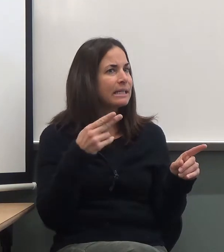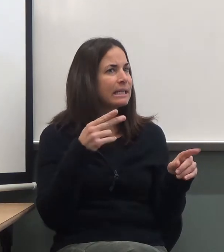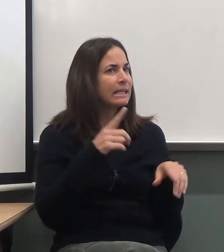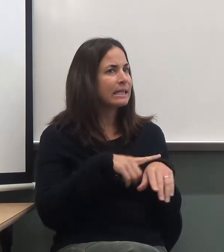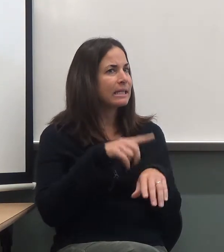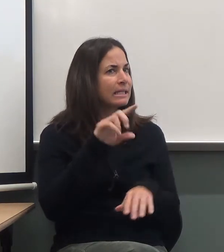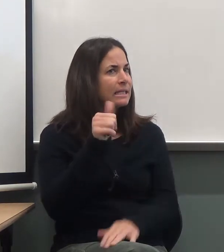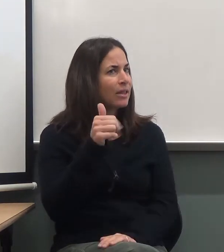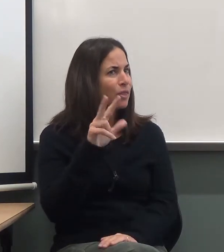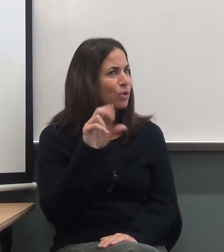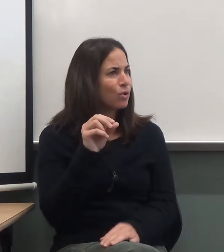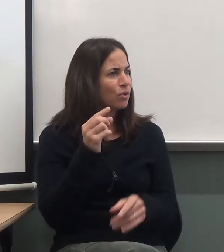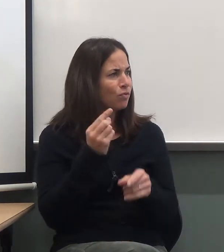I just referenced it.